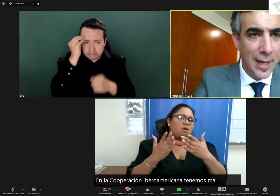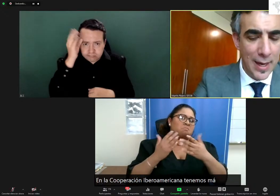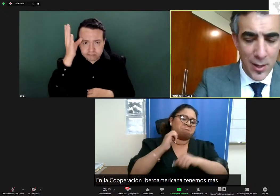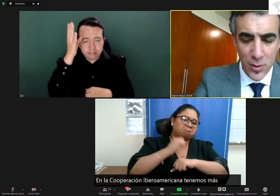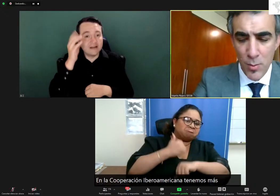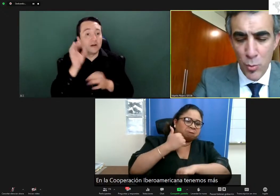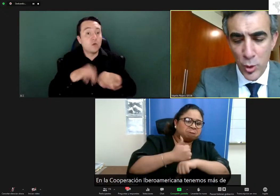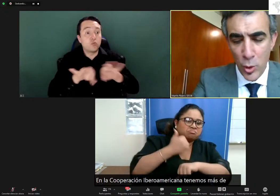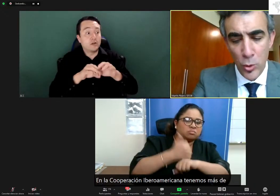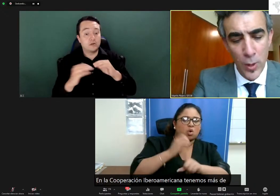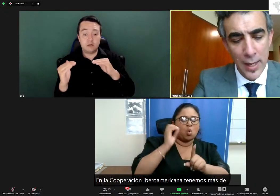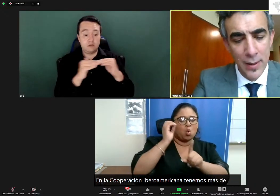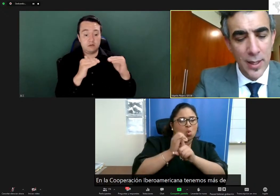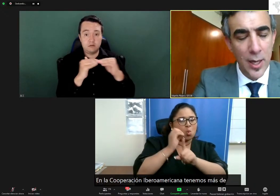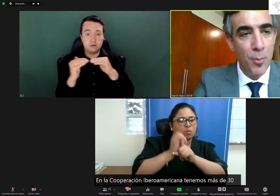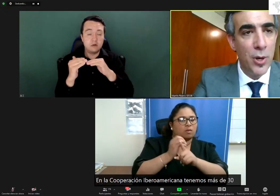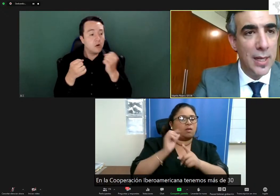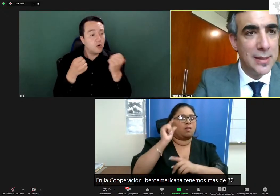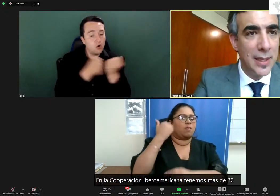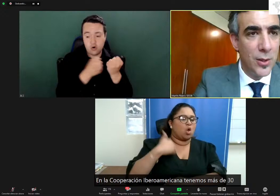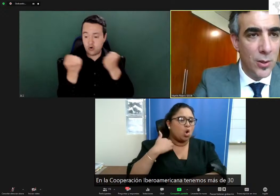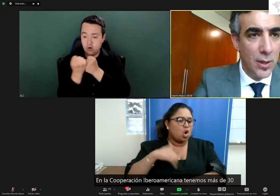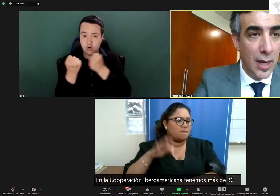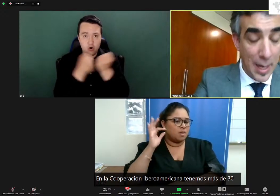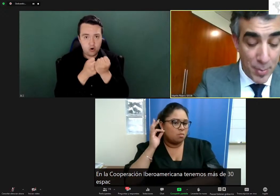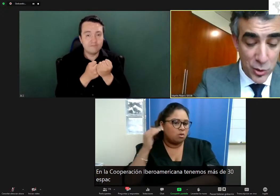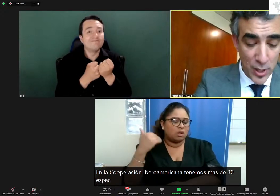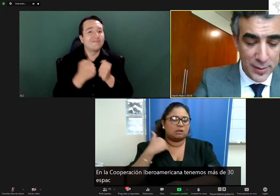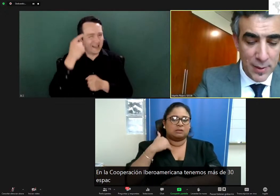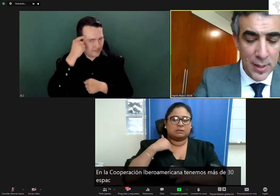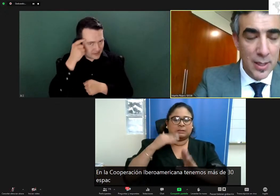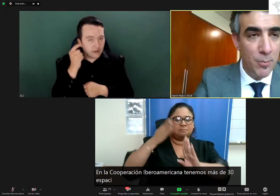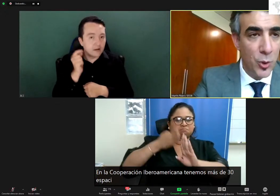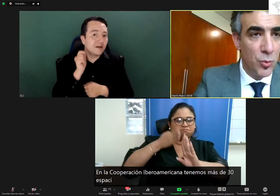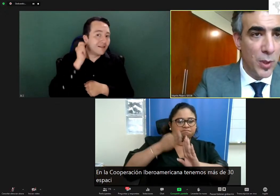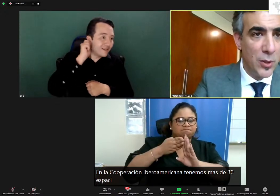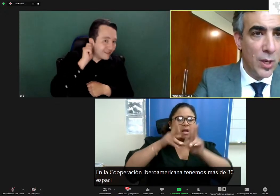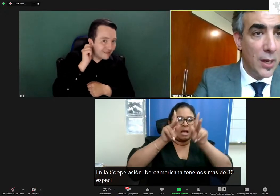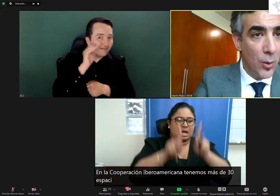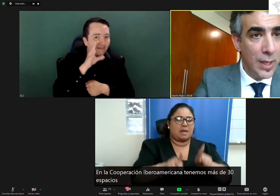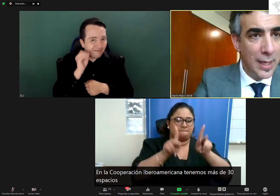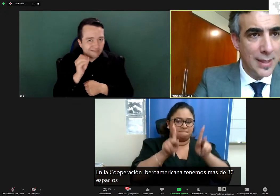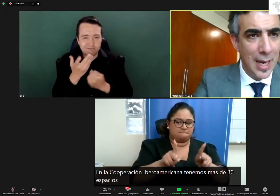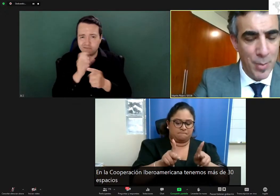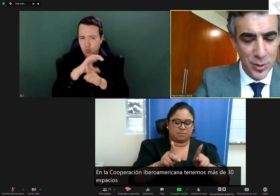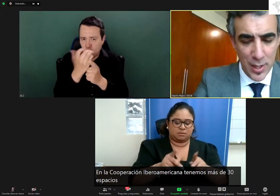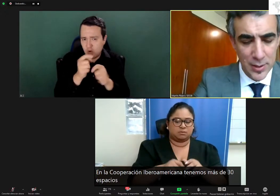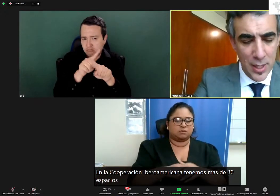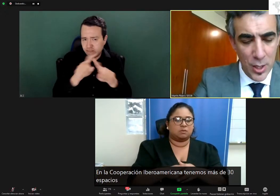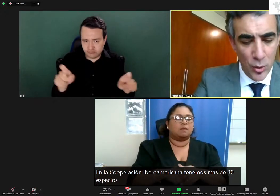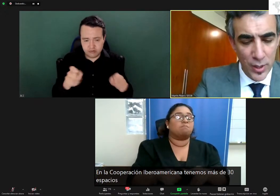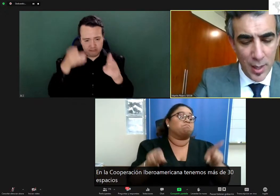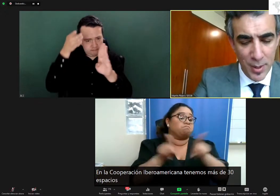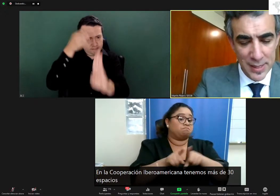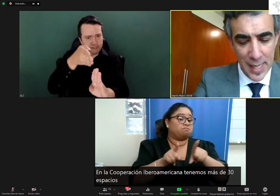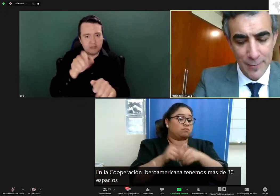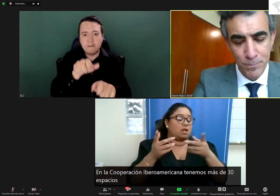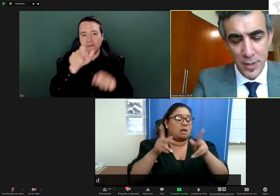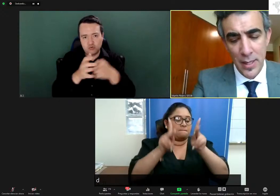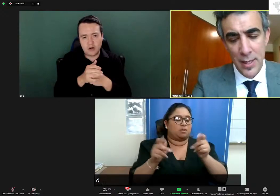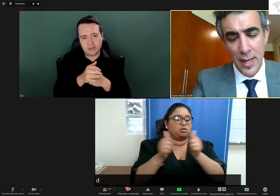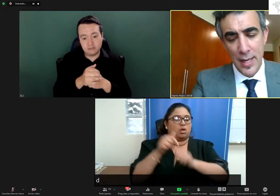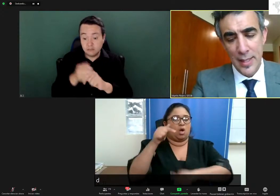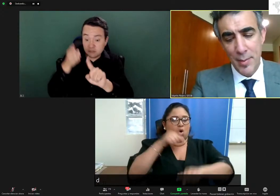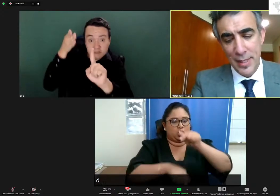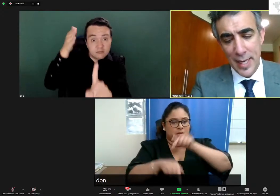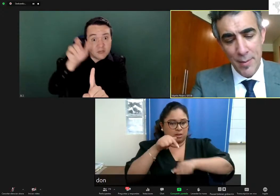horizontal cooperation with multicultural approaches that place people right in the core of it